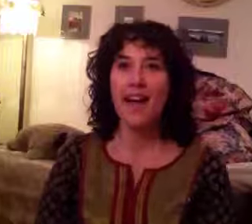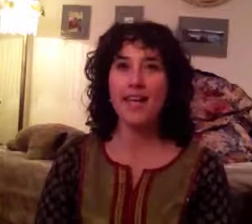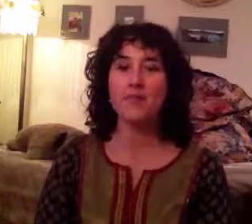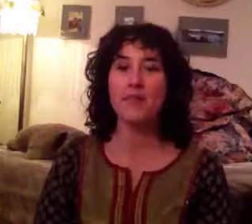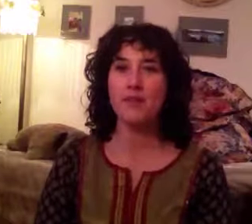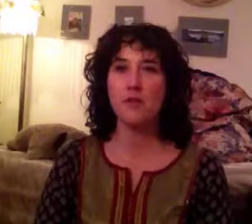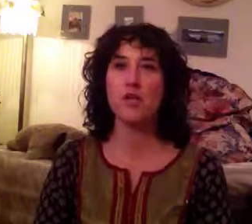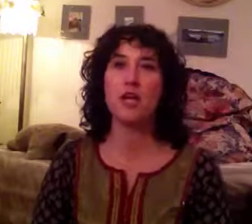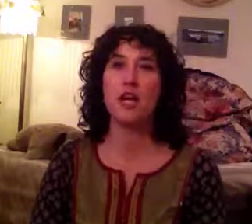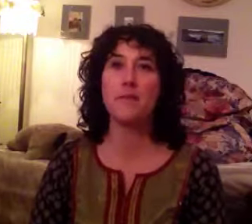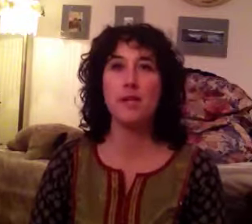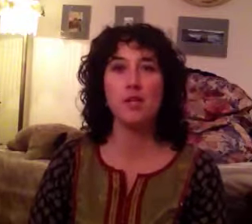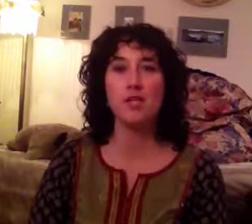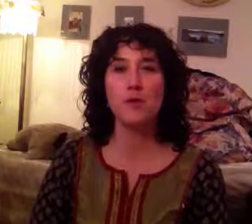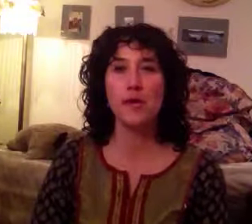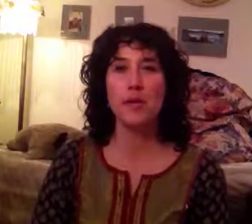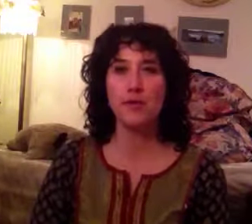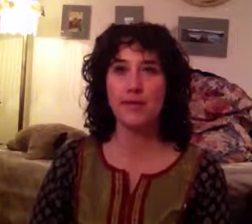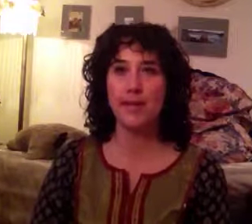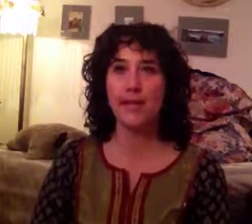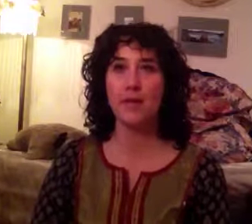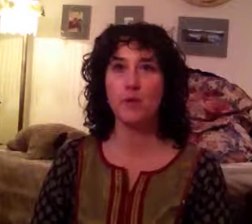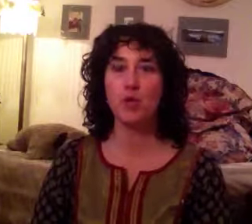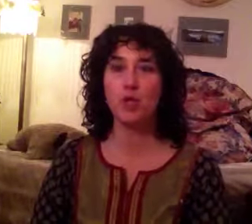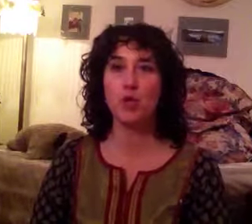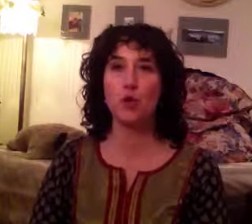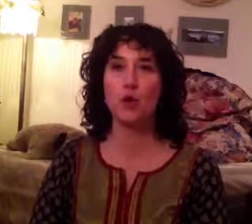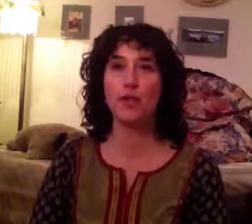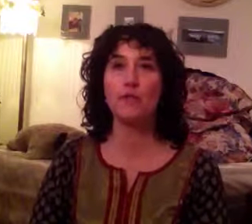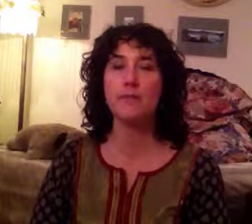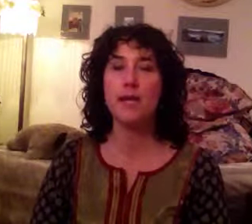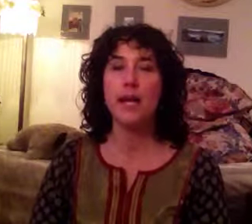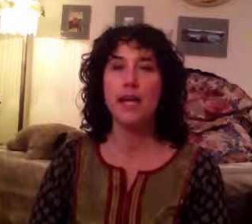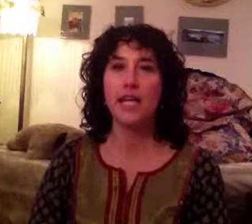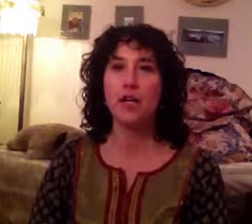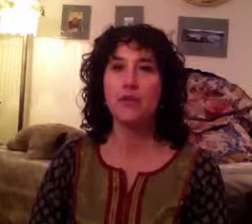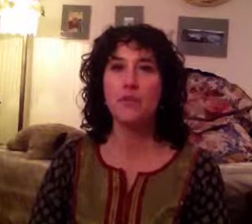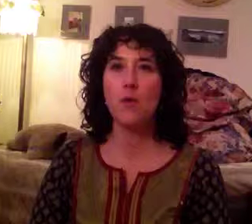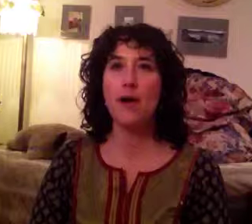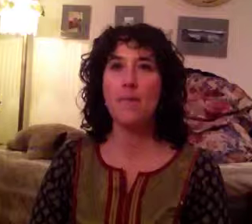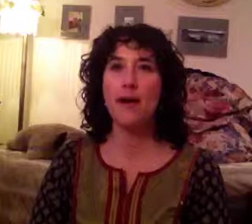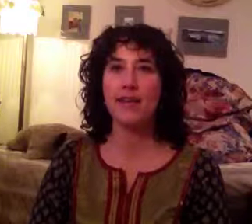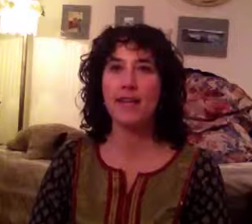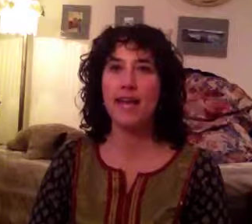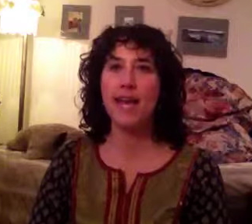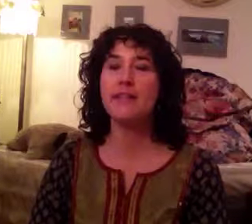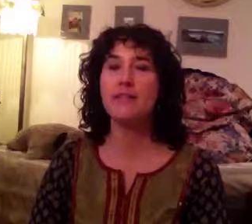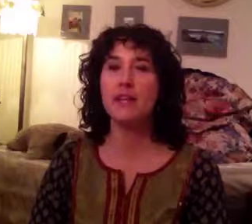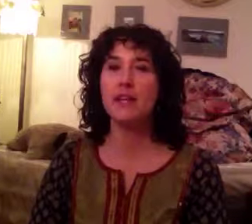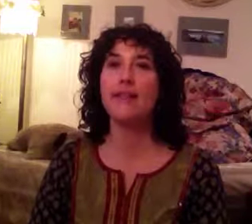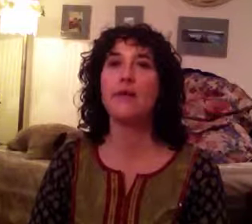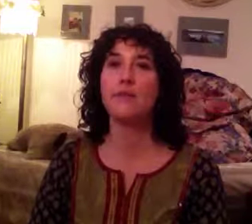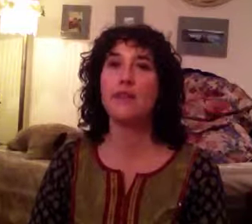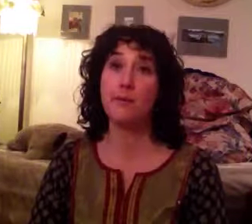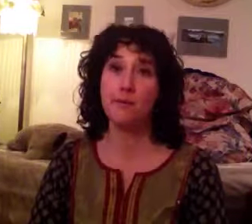Hi, it's Renaissance Chick on a Budget doing another sign language tutorial. It occurred to me a while back that I hadn't done anything with